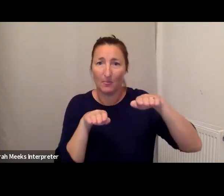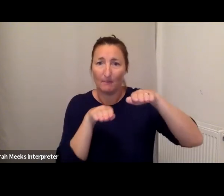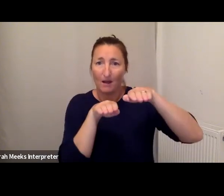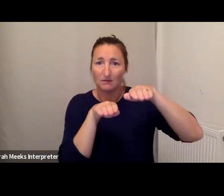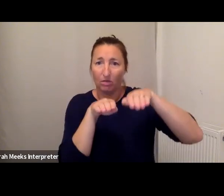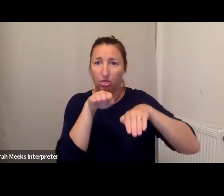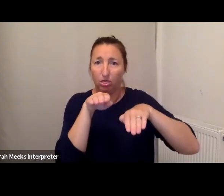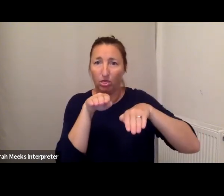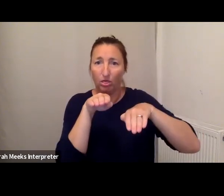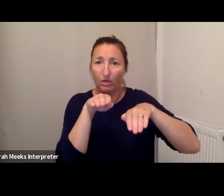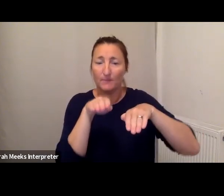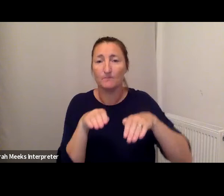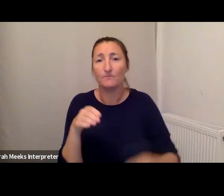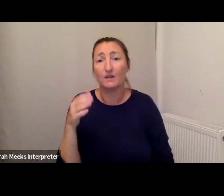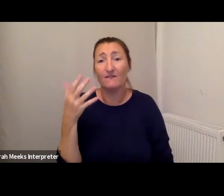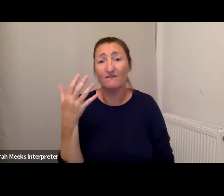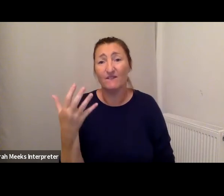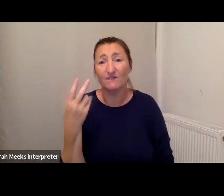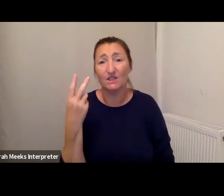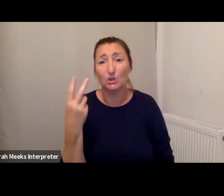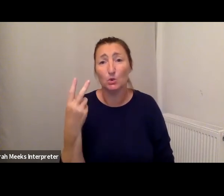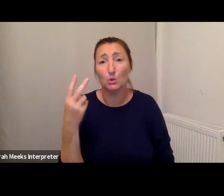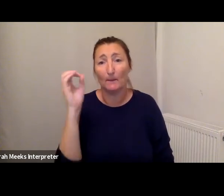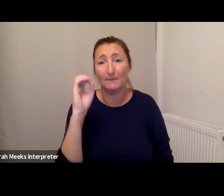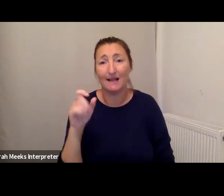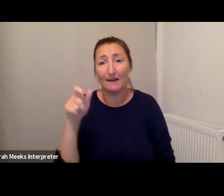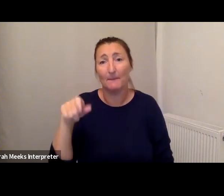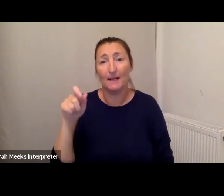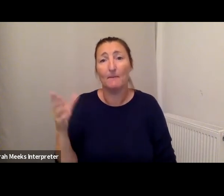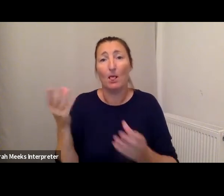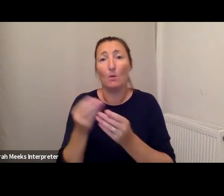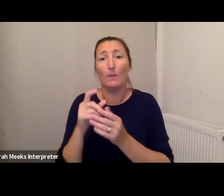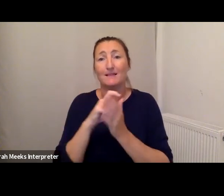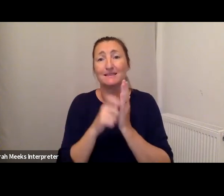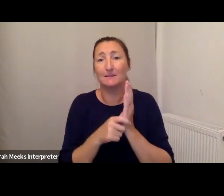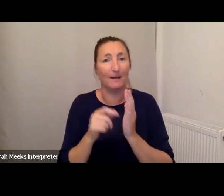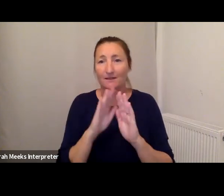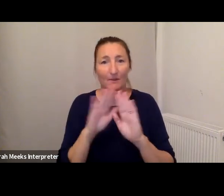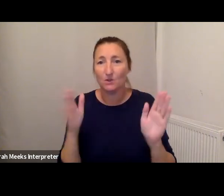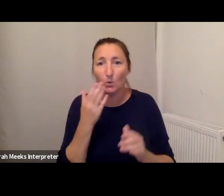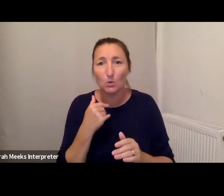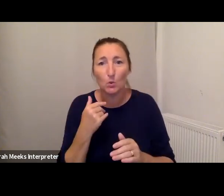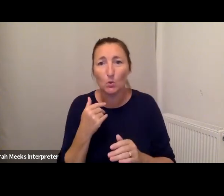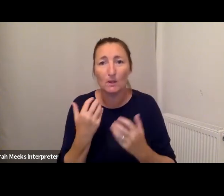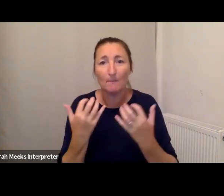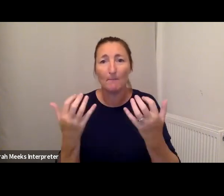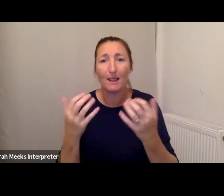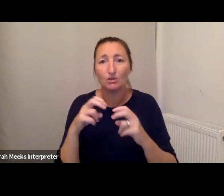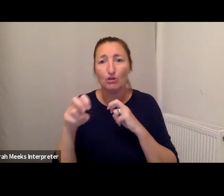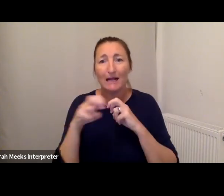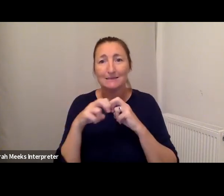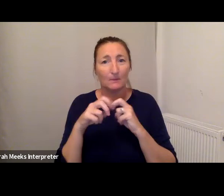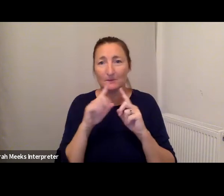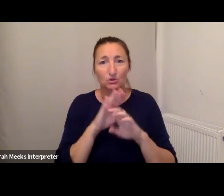in Solo, only 52% of people with disabilities have used public transport. And the reason was due to safety